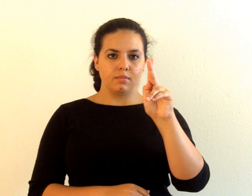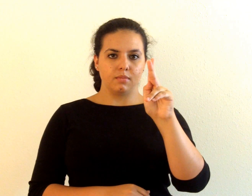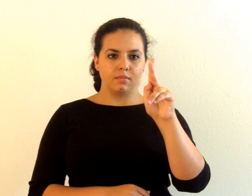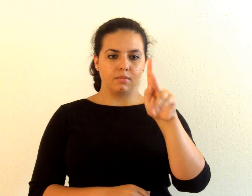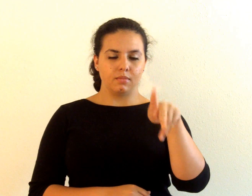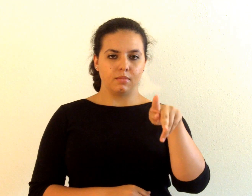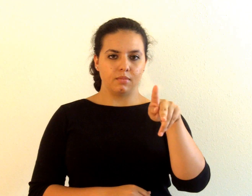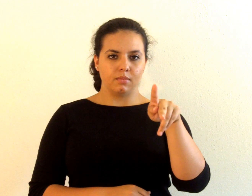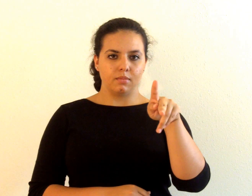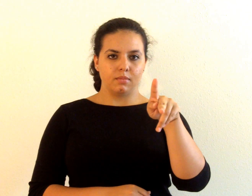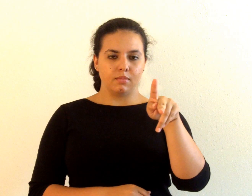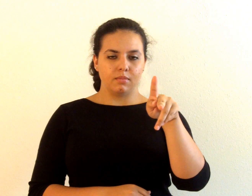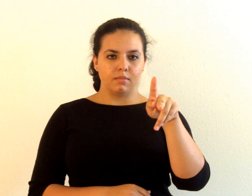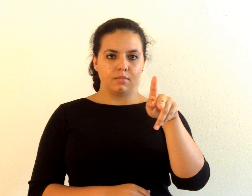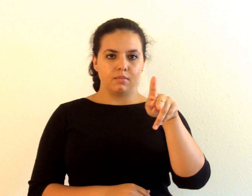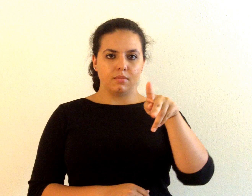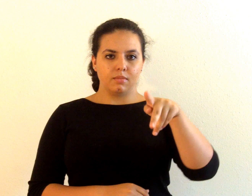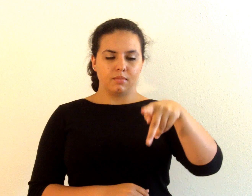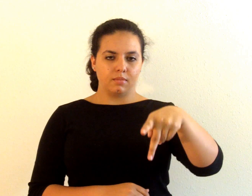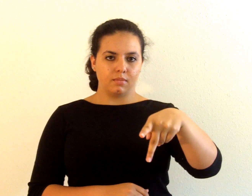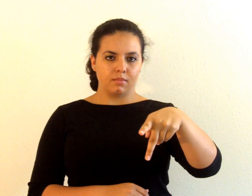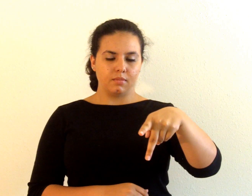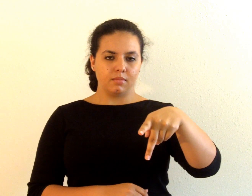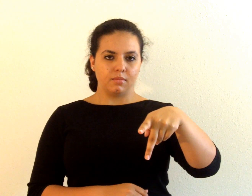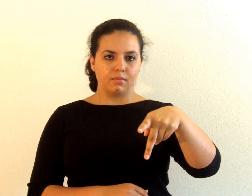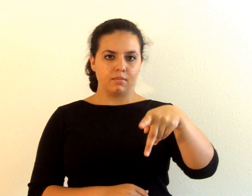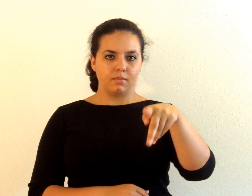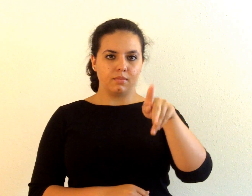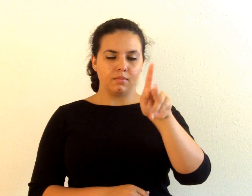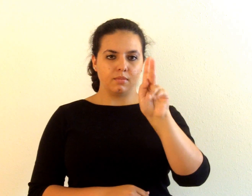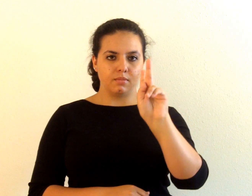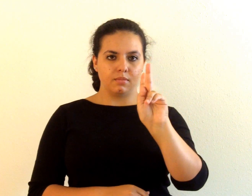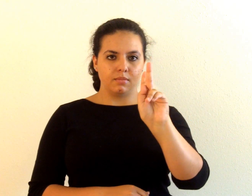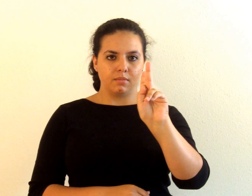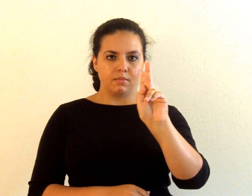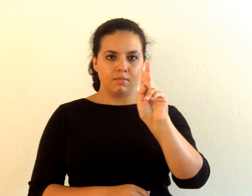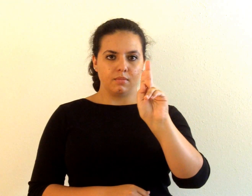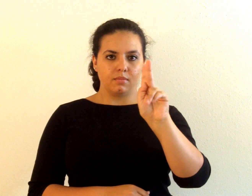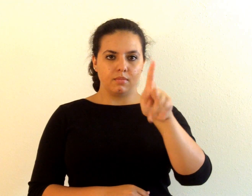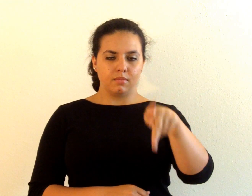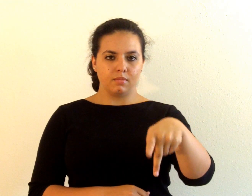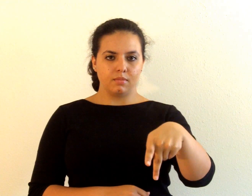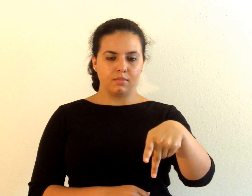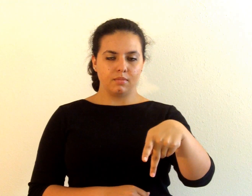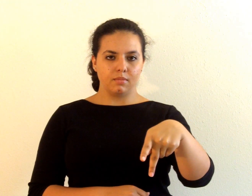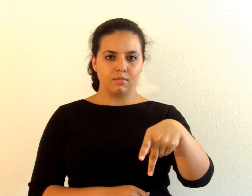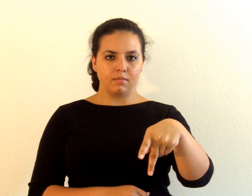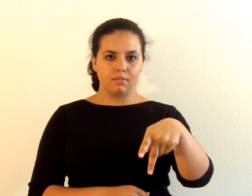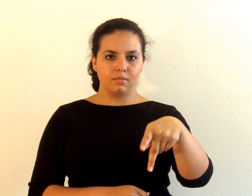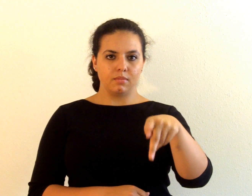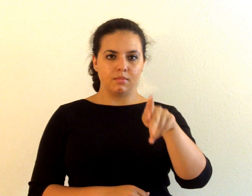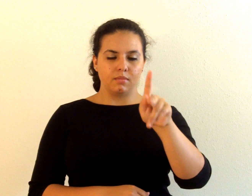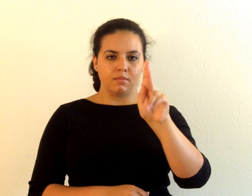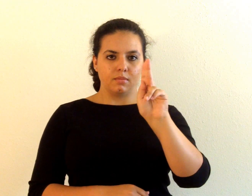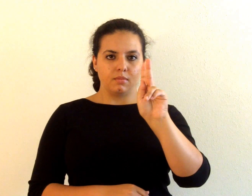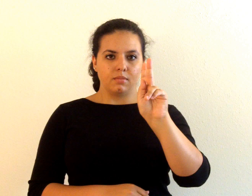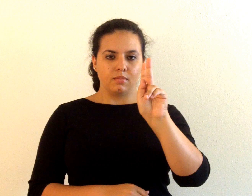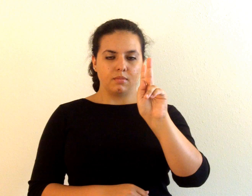droopy because now you're getting into a P. This is a K, this is a P. And it can be forward or it